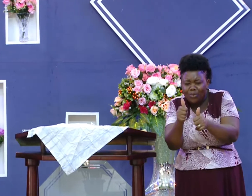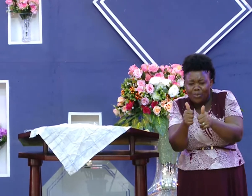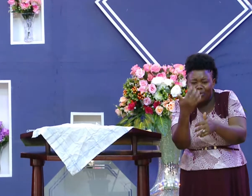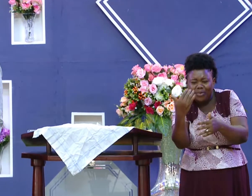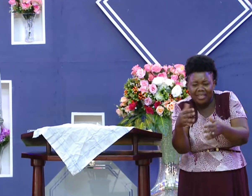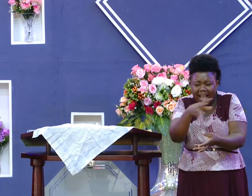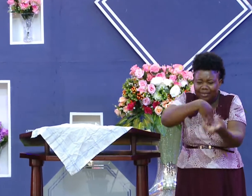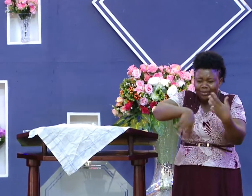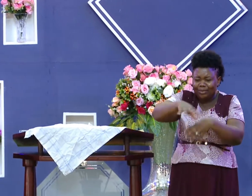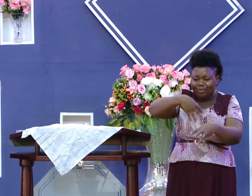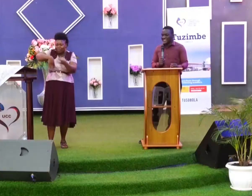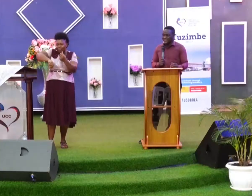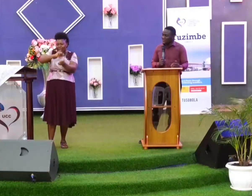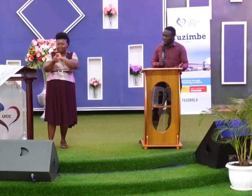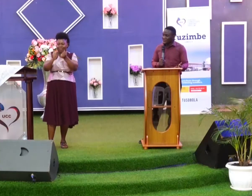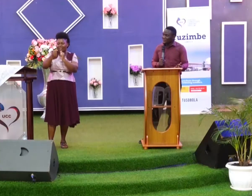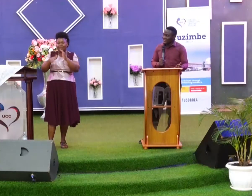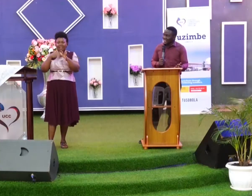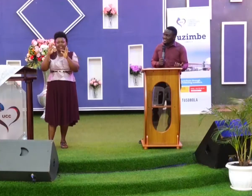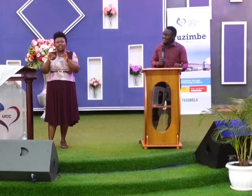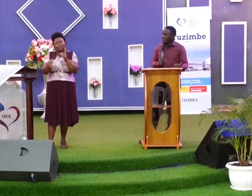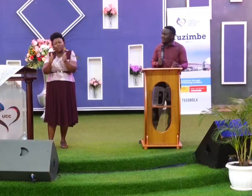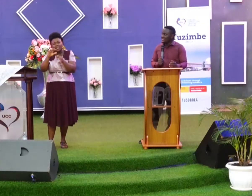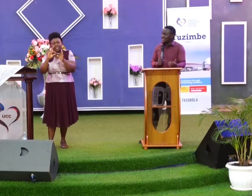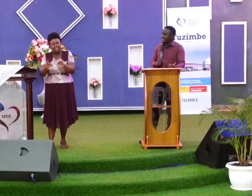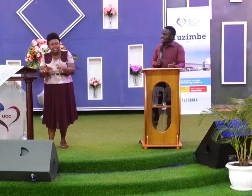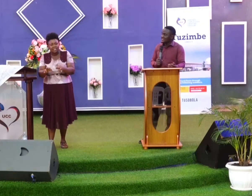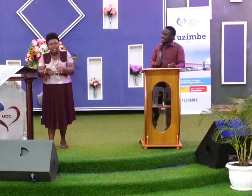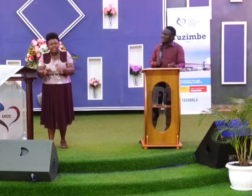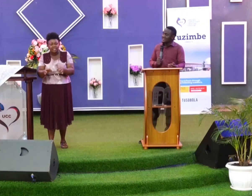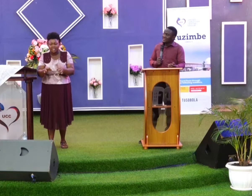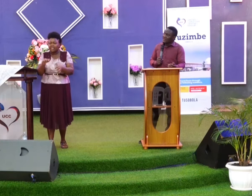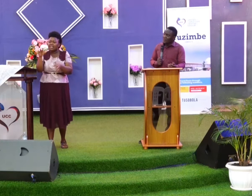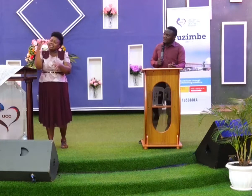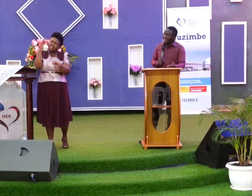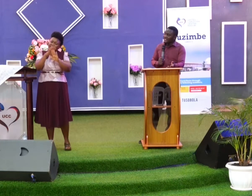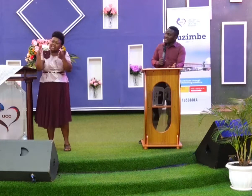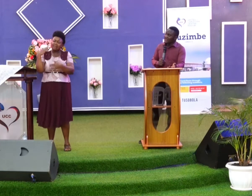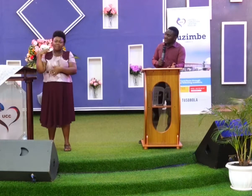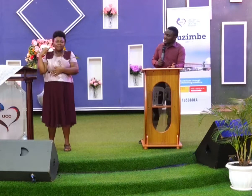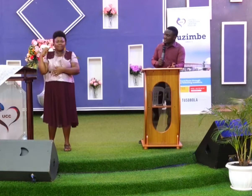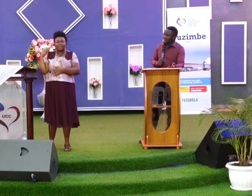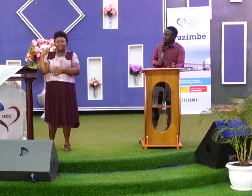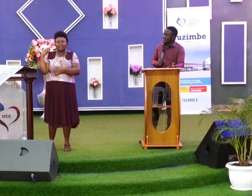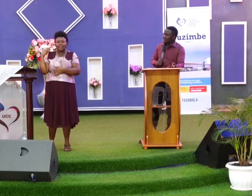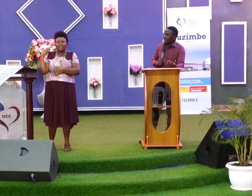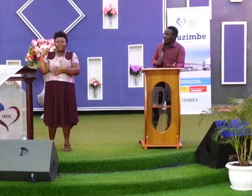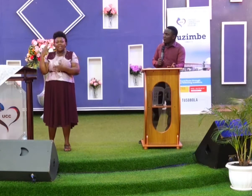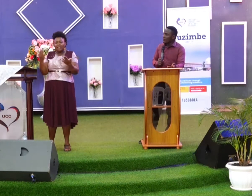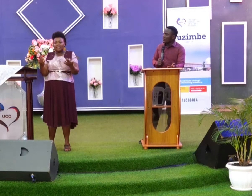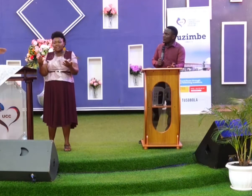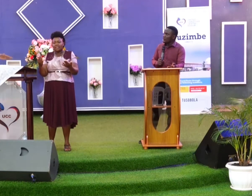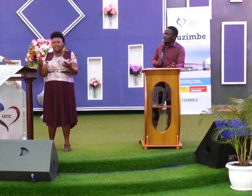questioned, who really put things wrong? And she said, which things? My chair covers.